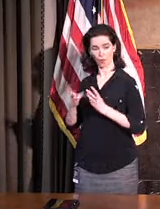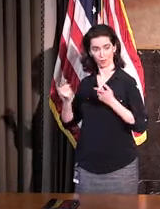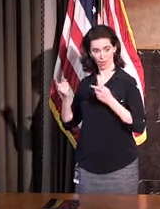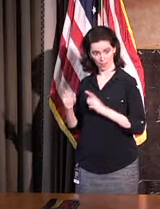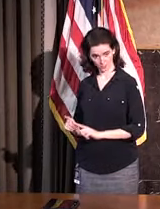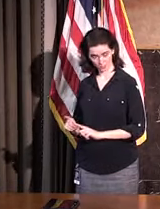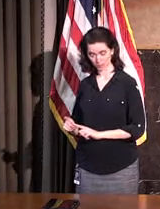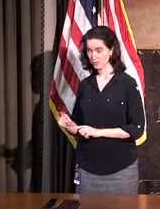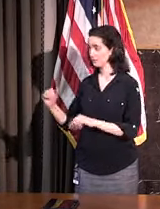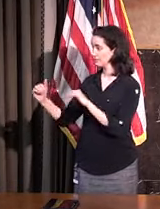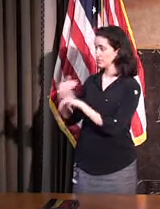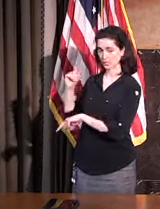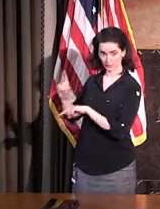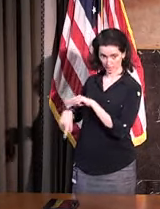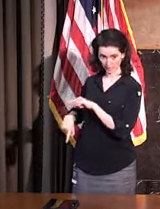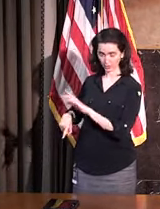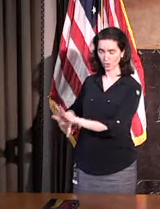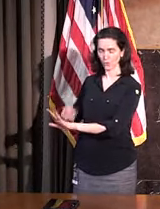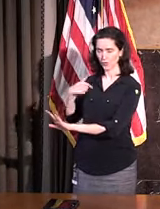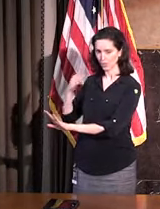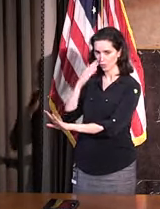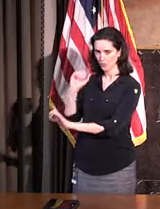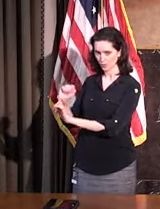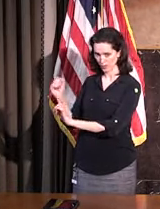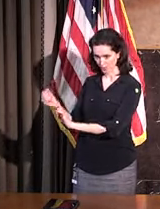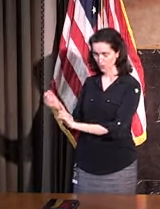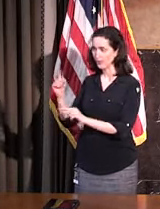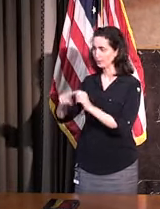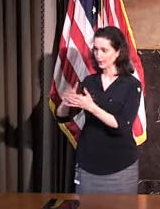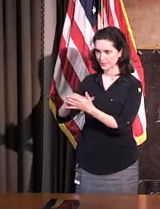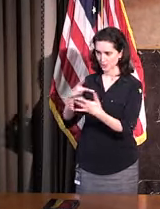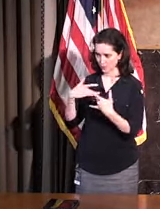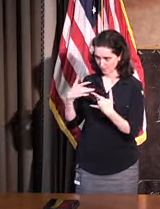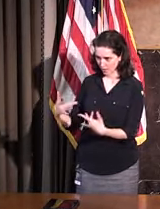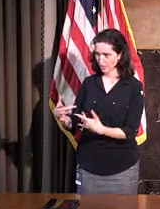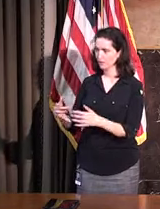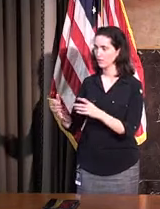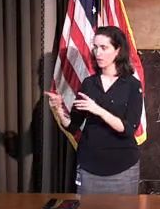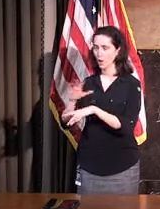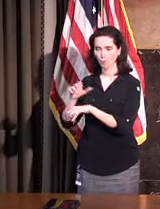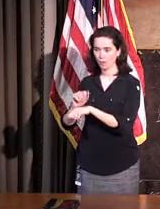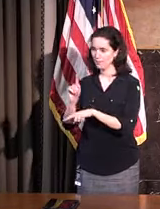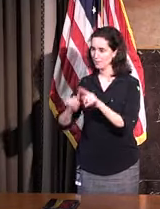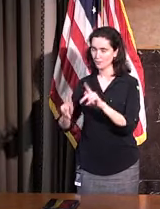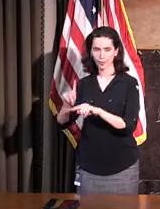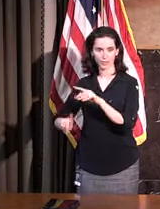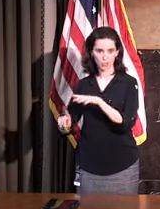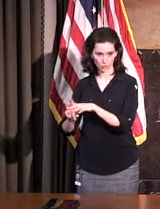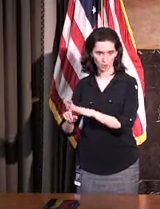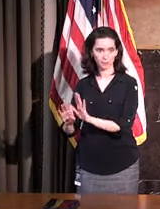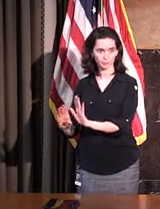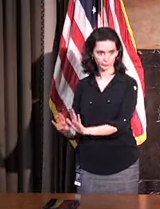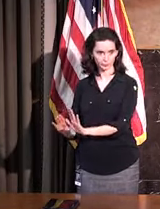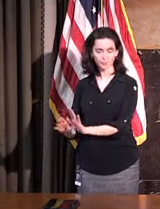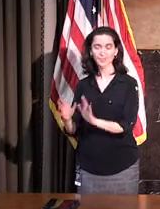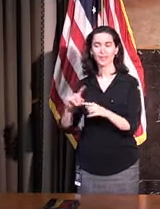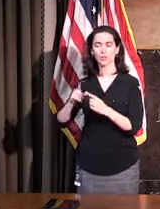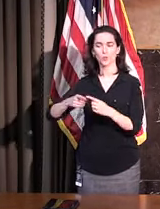get doses here, and then or to schedule events, people weren't able to keep their appointments, and so that's when it fell